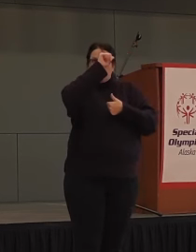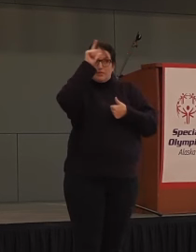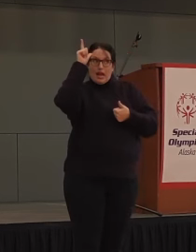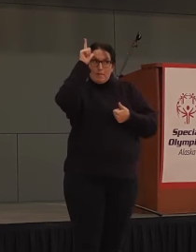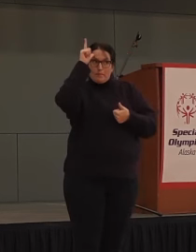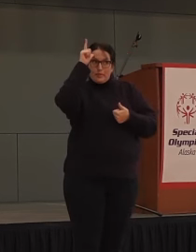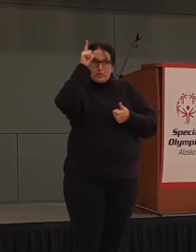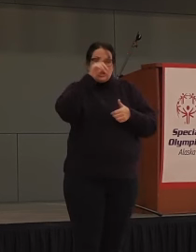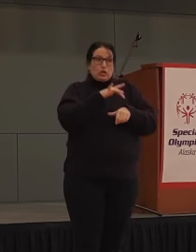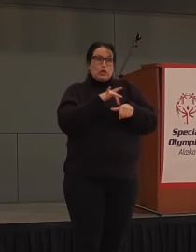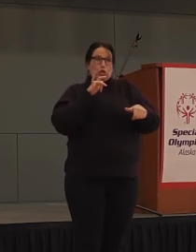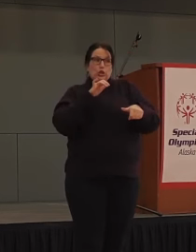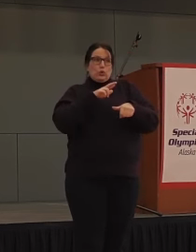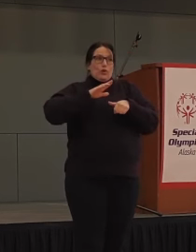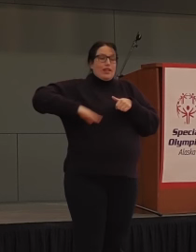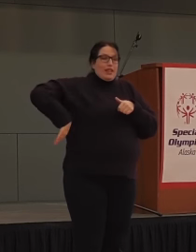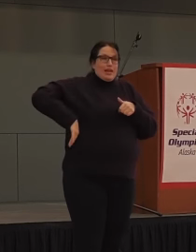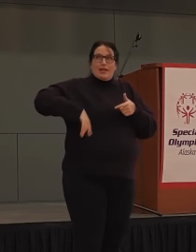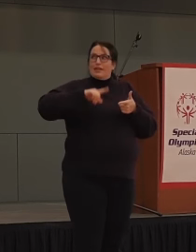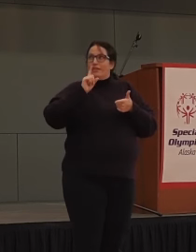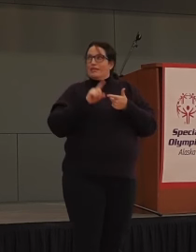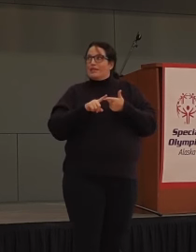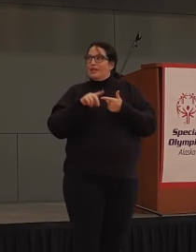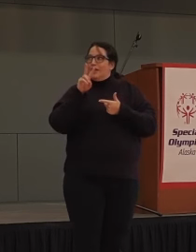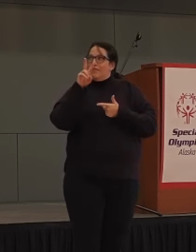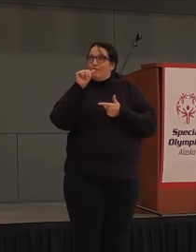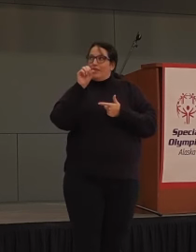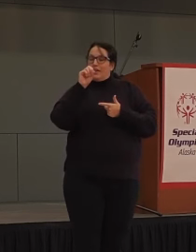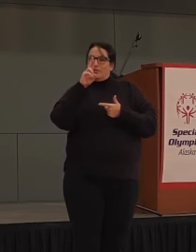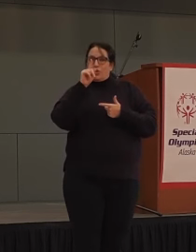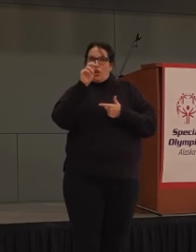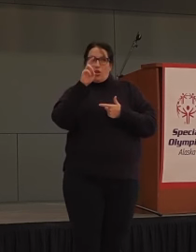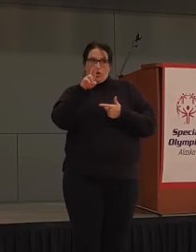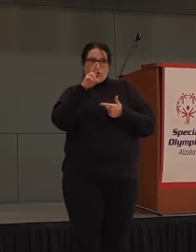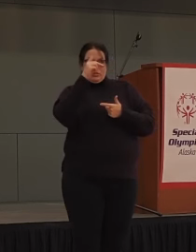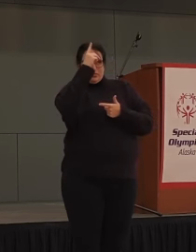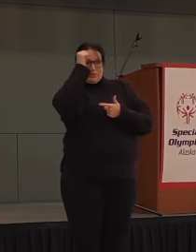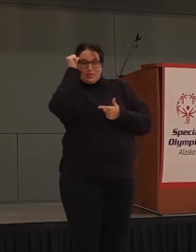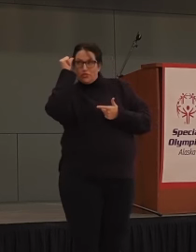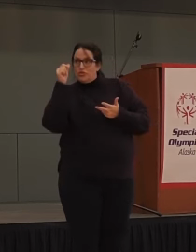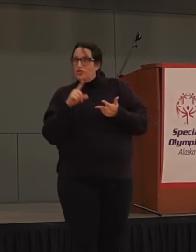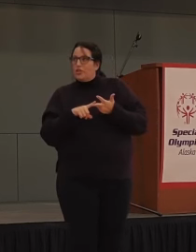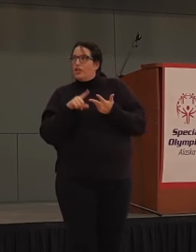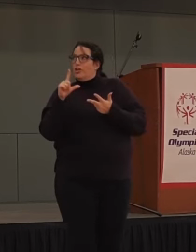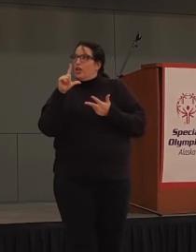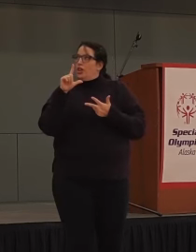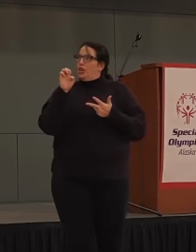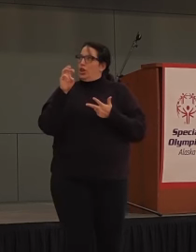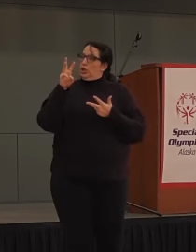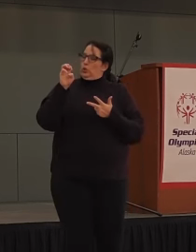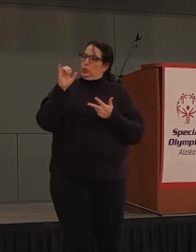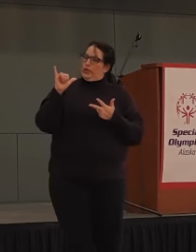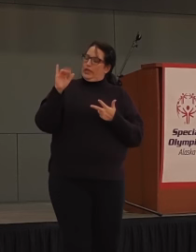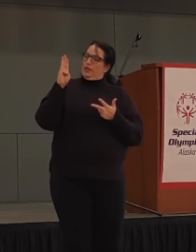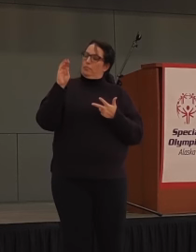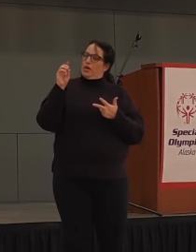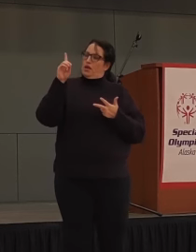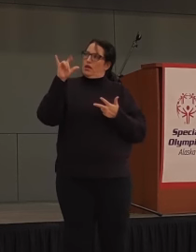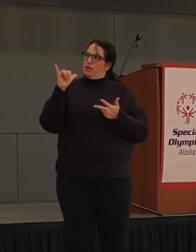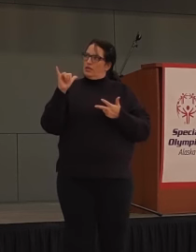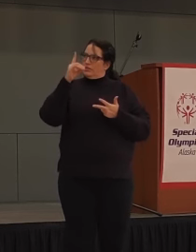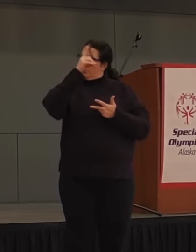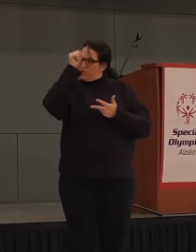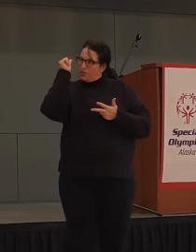We have vascular dementia, Lewy body dementia, frontal temporal dementia, or other dementias or